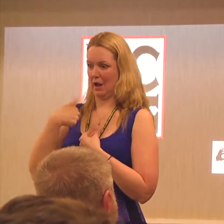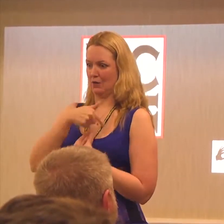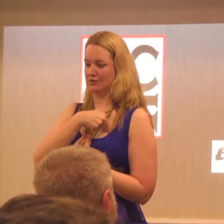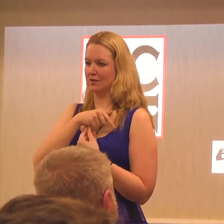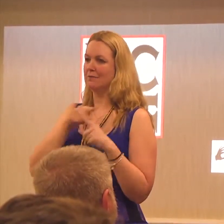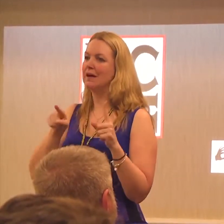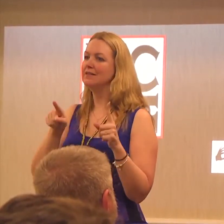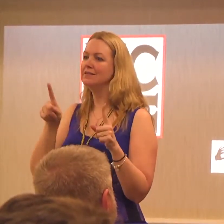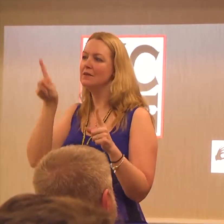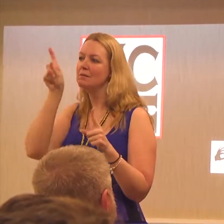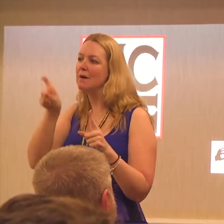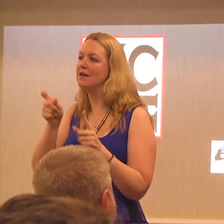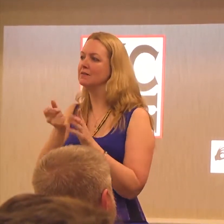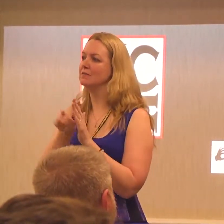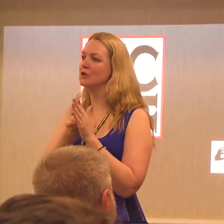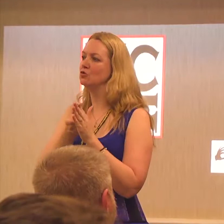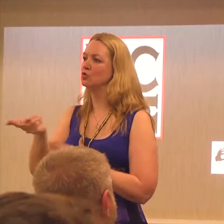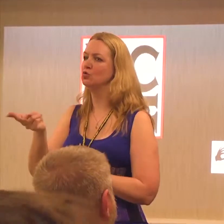truthful.